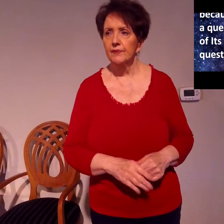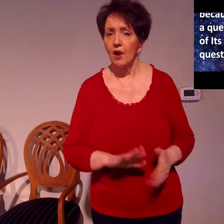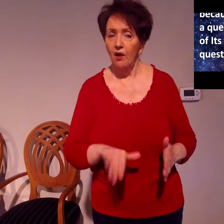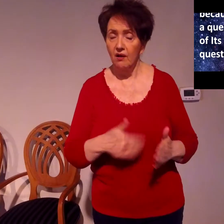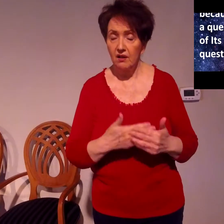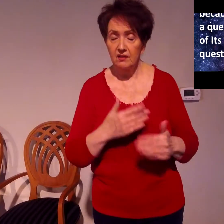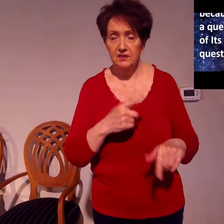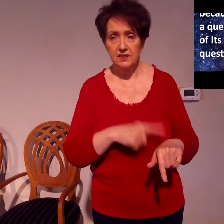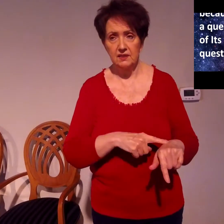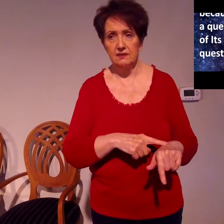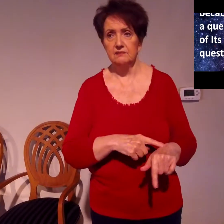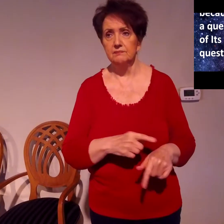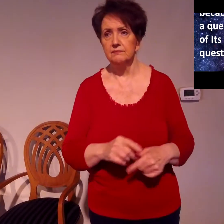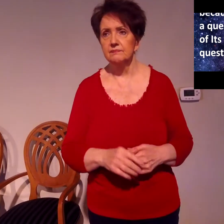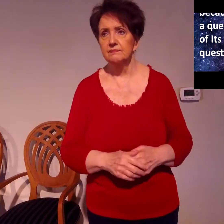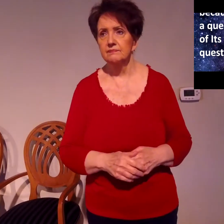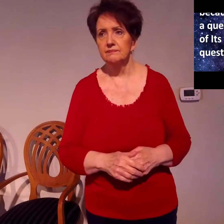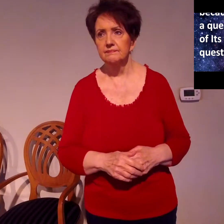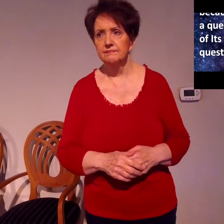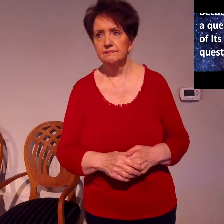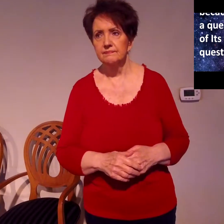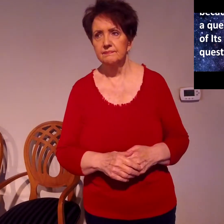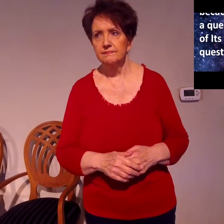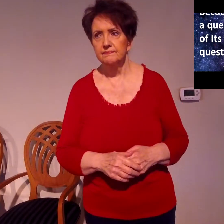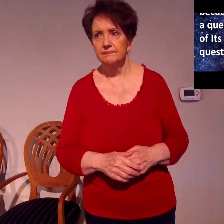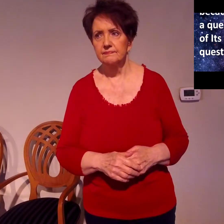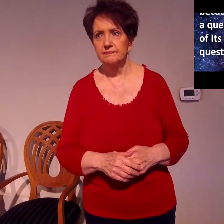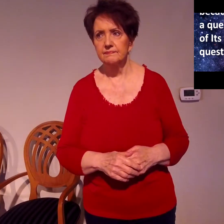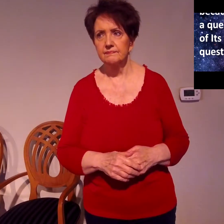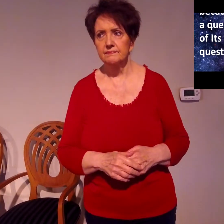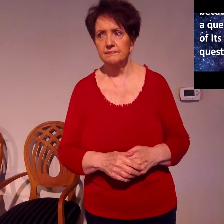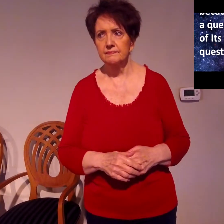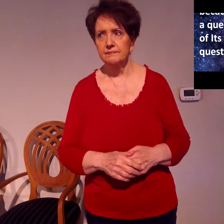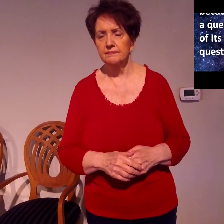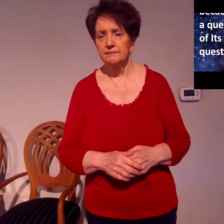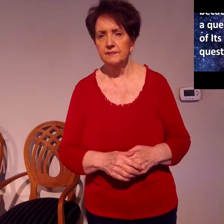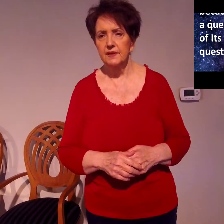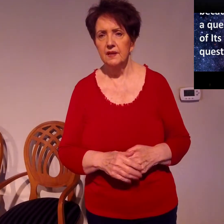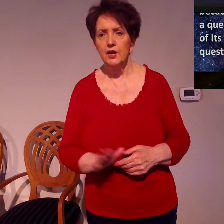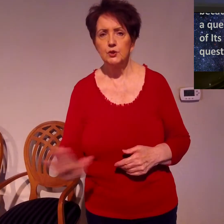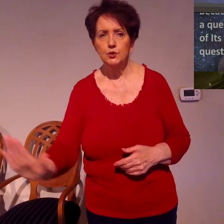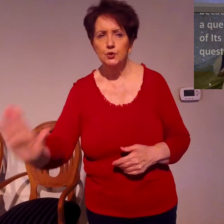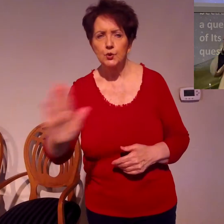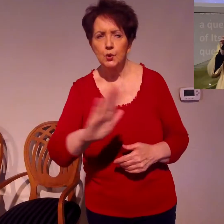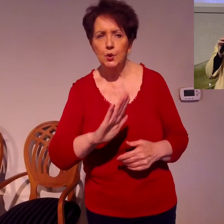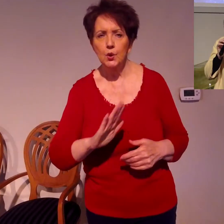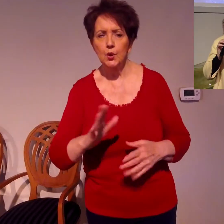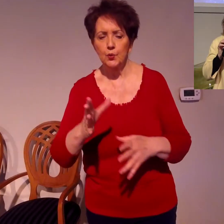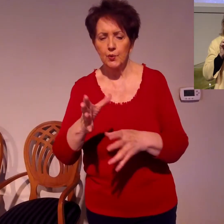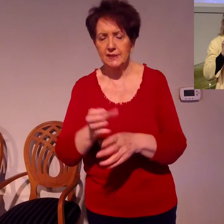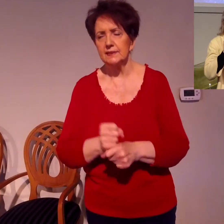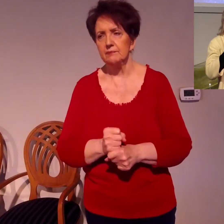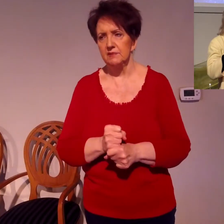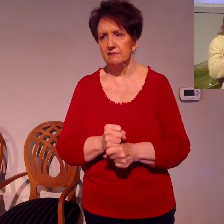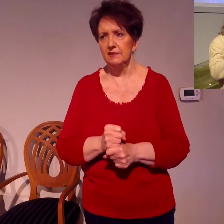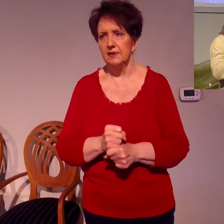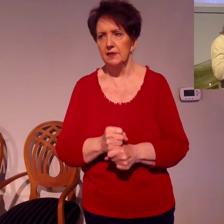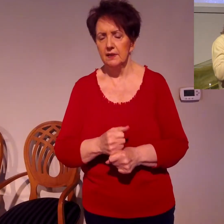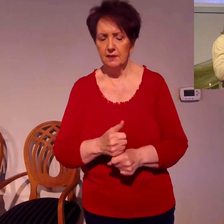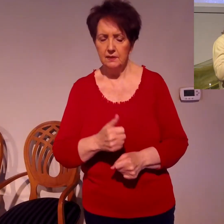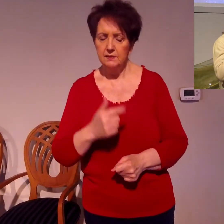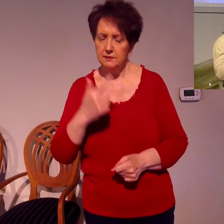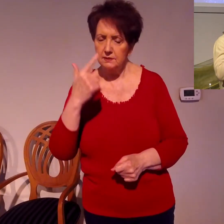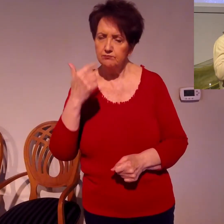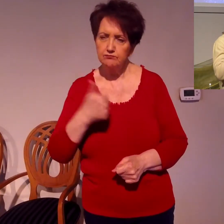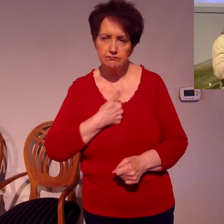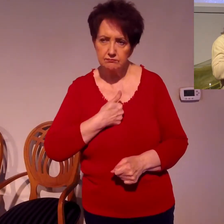It is entirely a question of our own receptivity. So it is up to me. I'm the only one